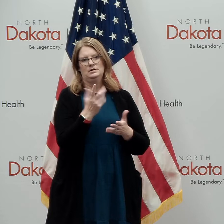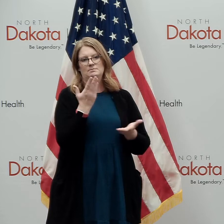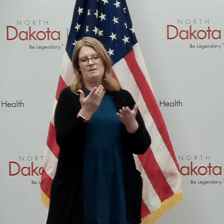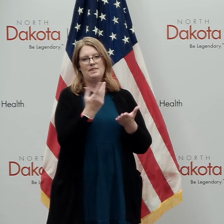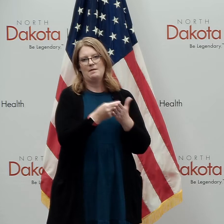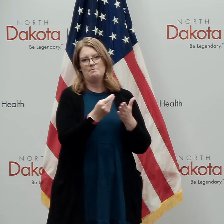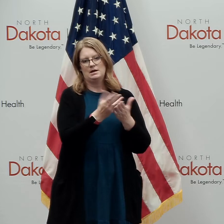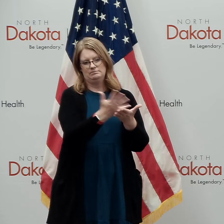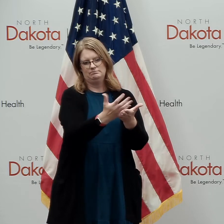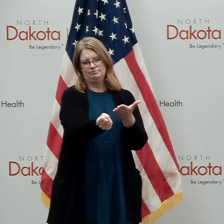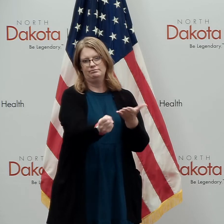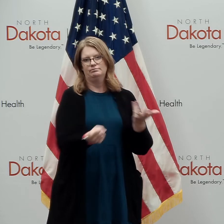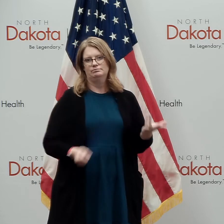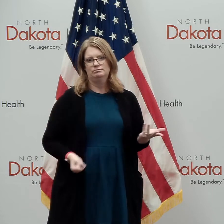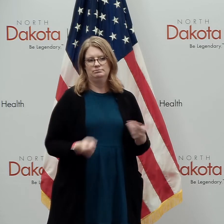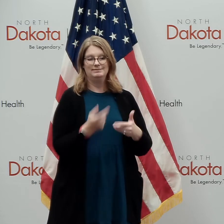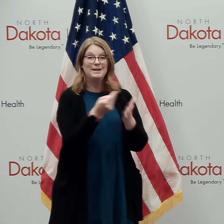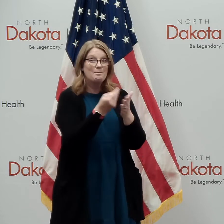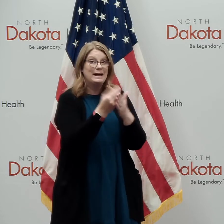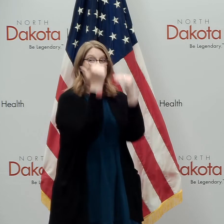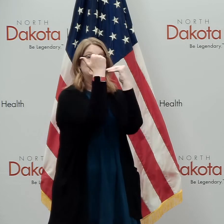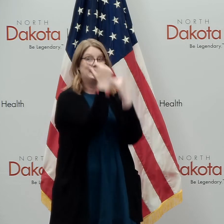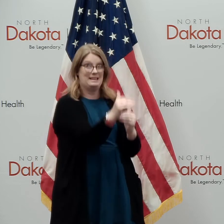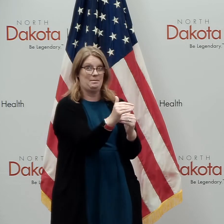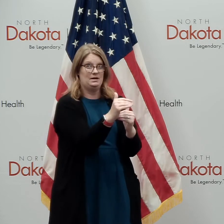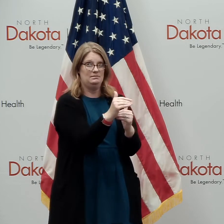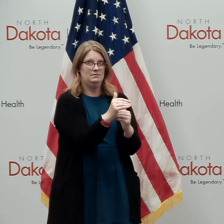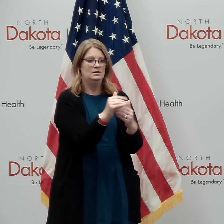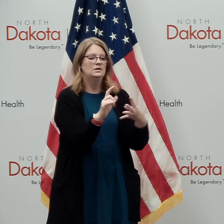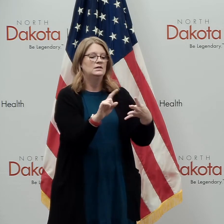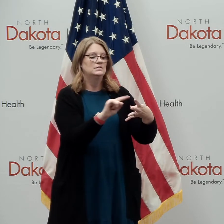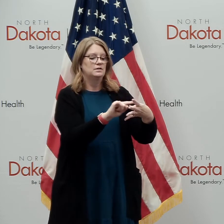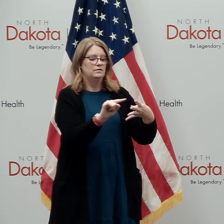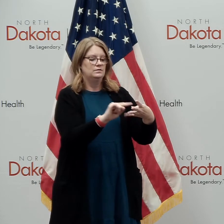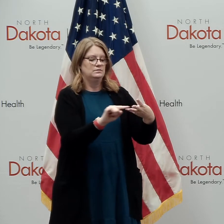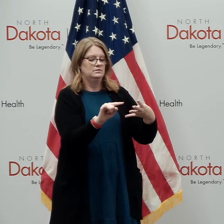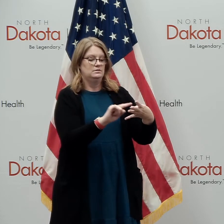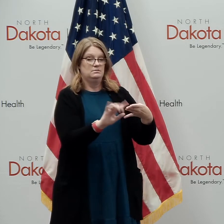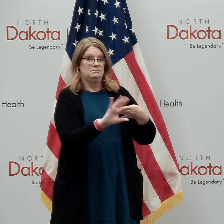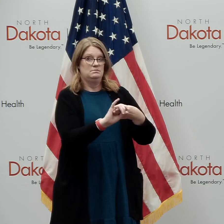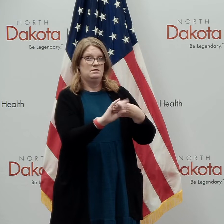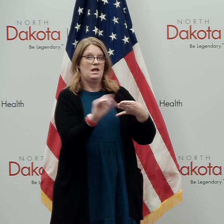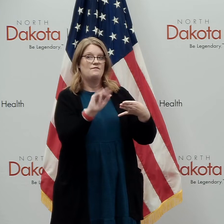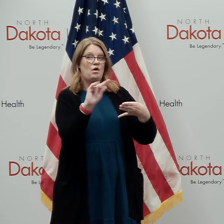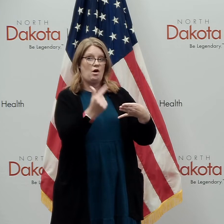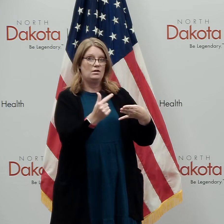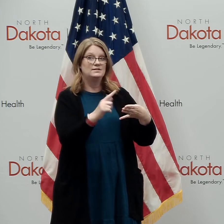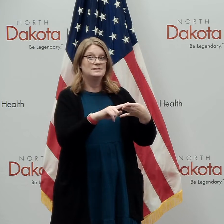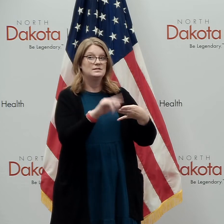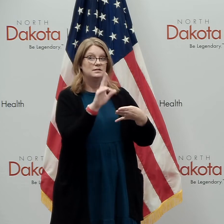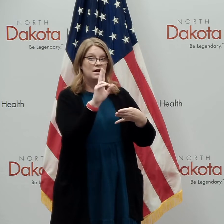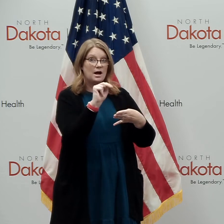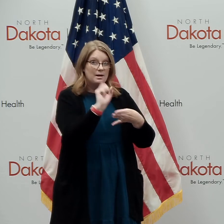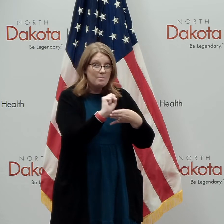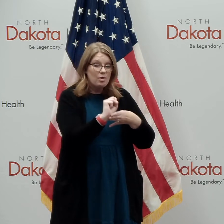this is people who were unemployed the first, second, and third week of August and qualify, that their job